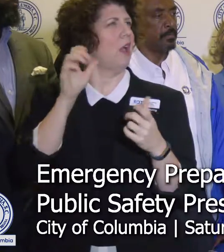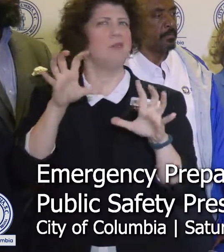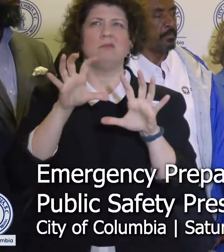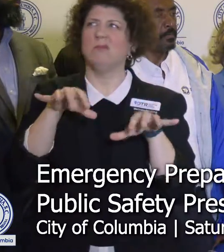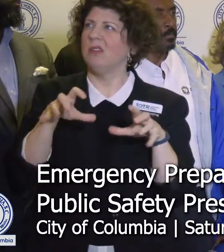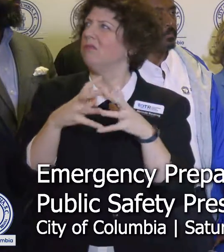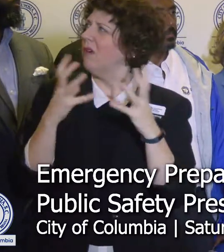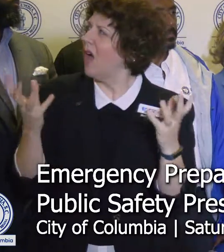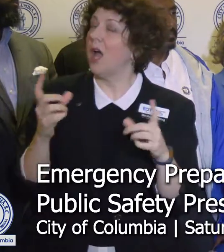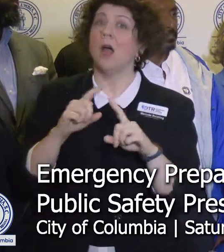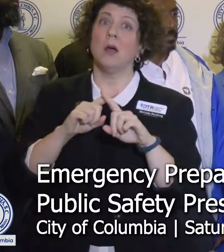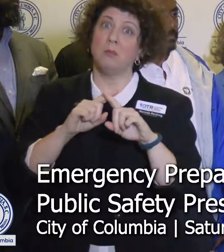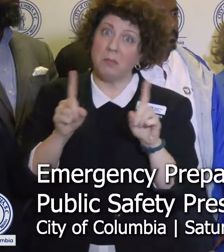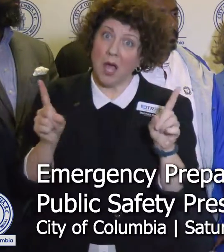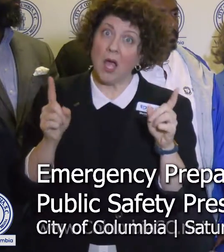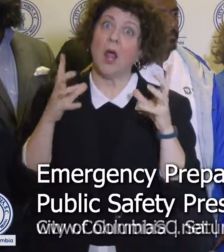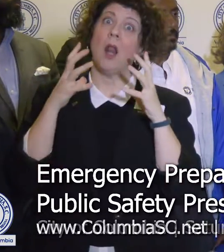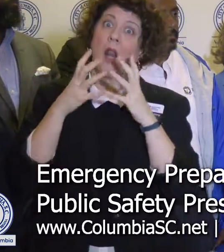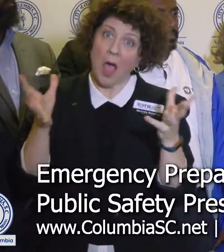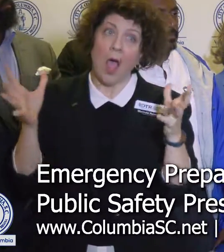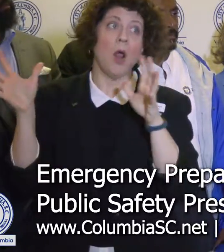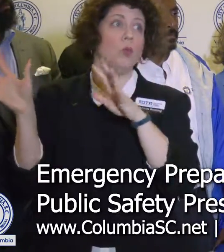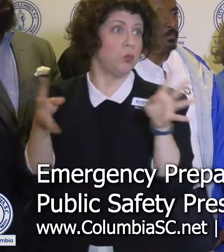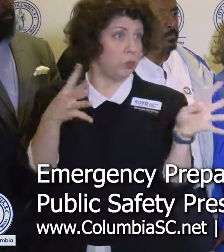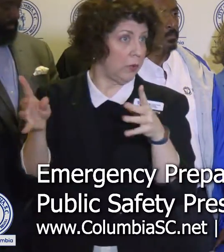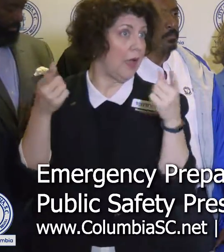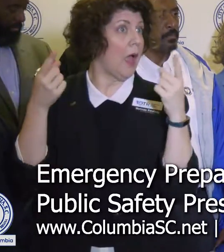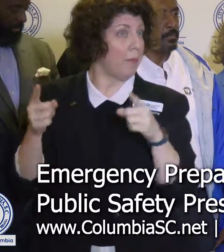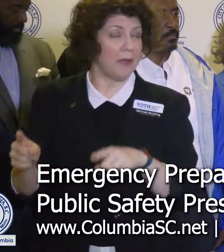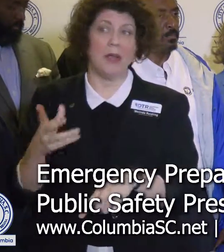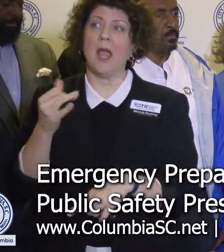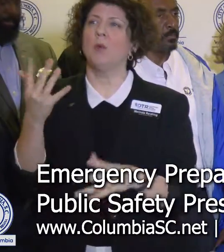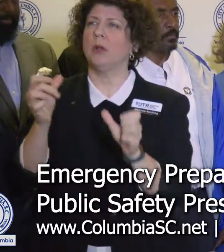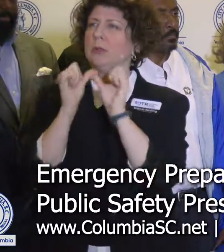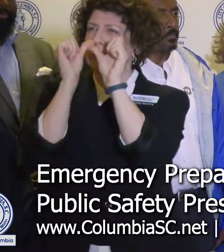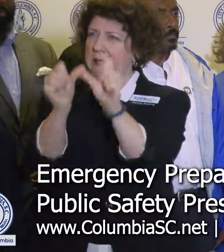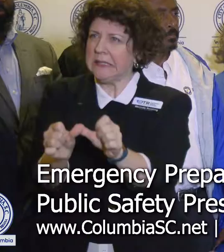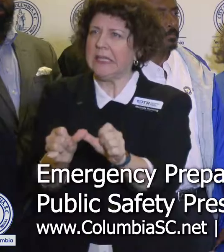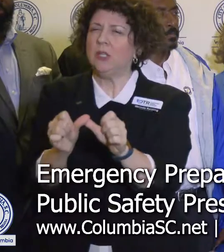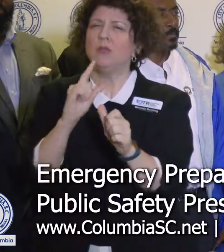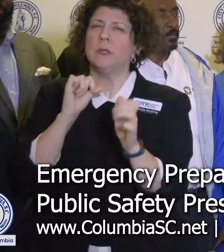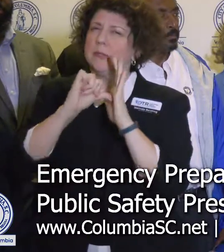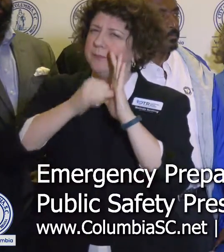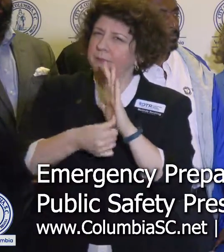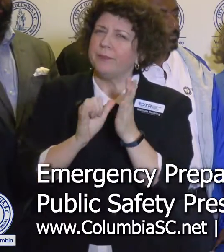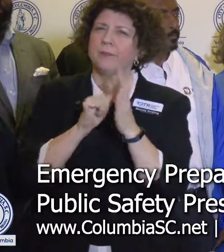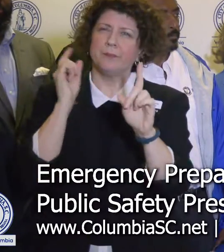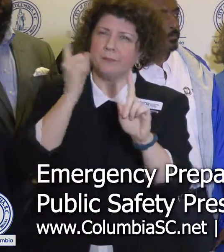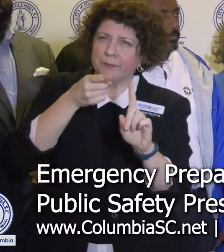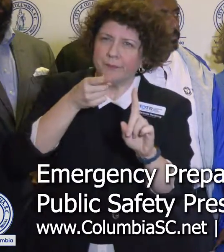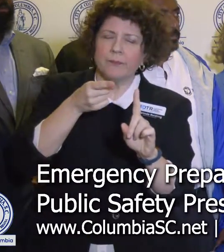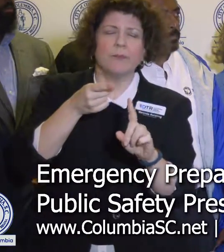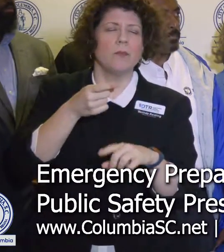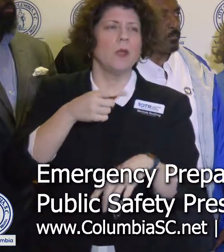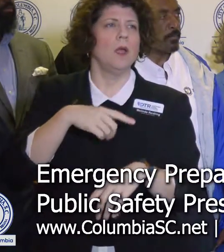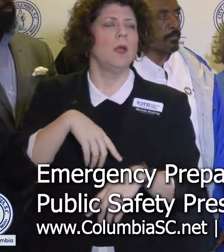but there has certainly been a lot of wind. And we want to continue to drive that point home that we certainly